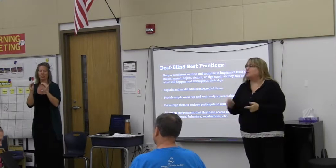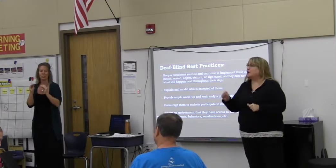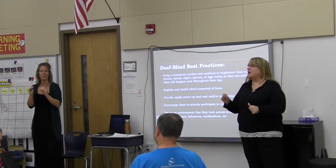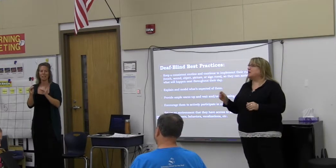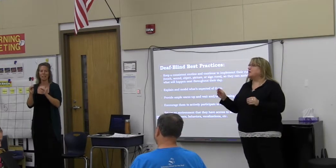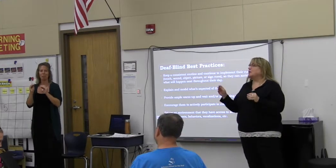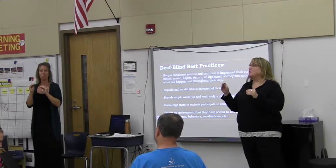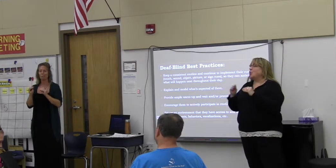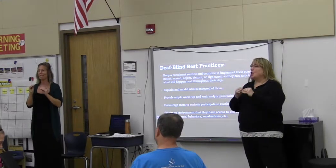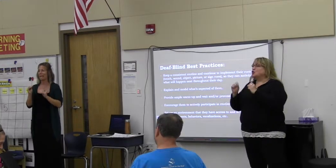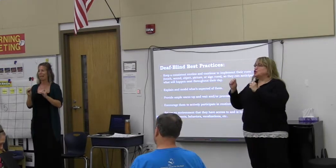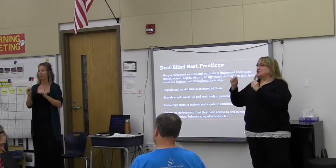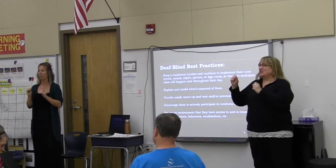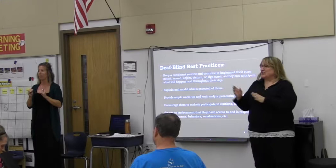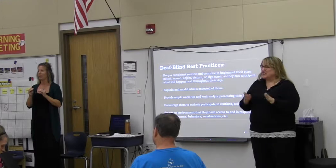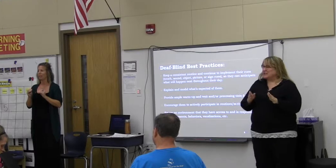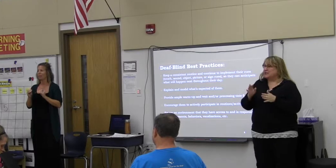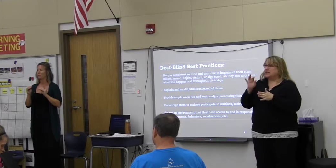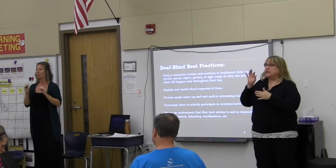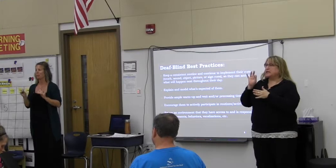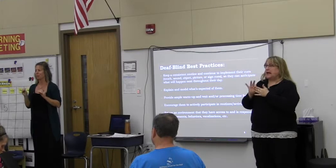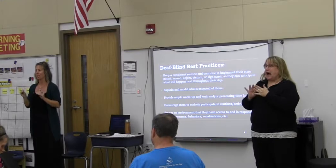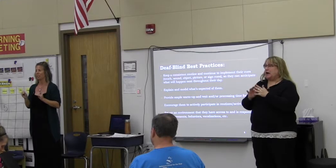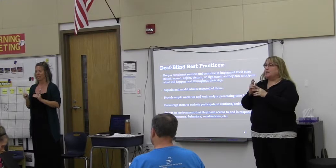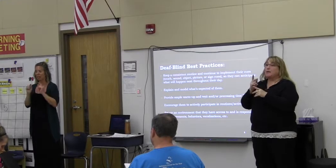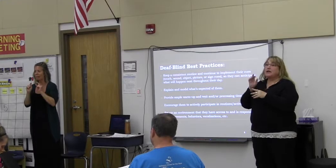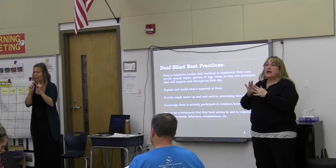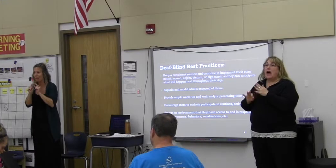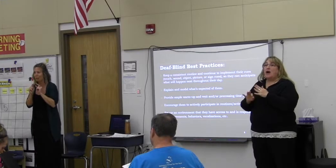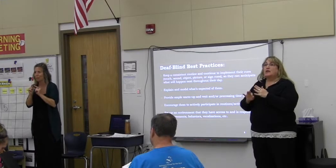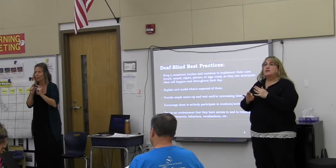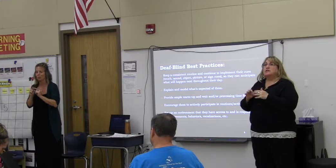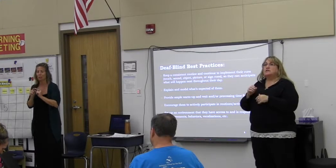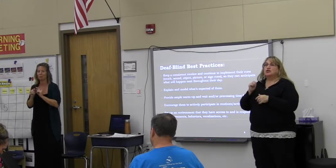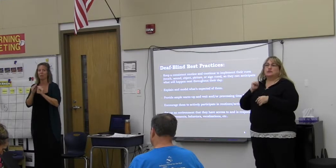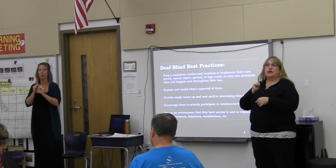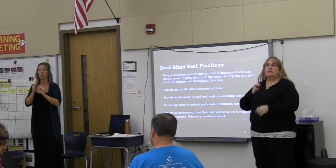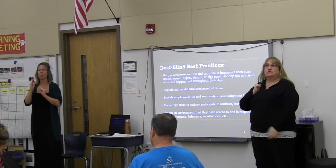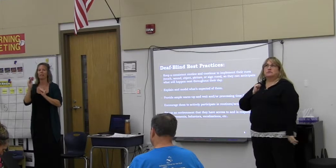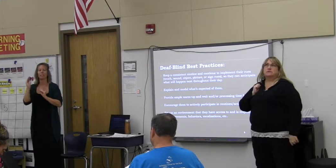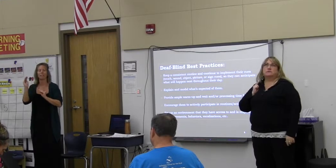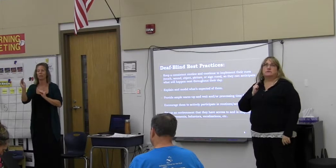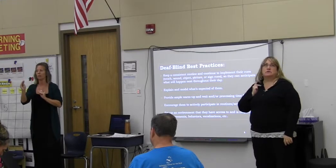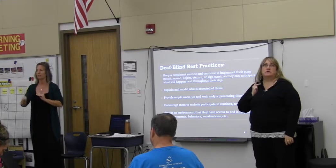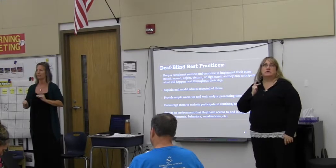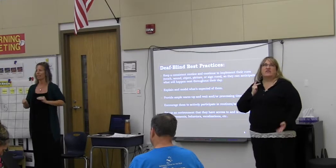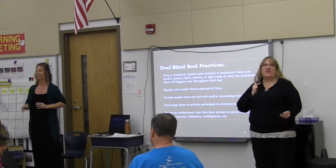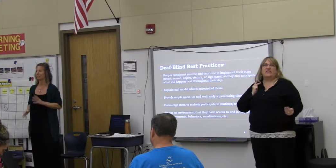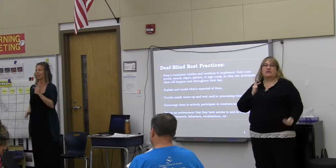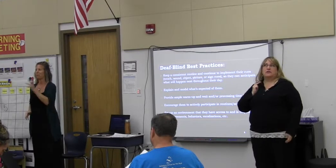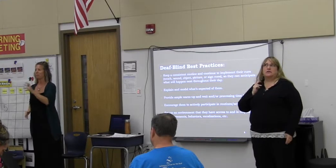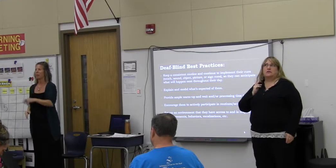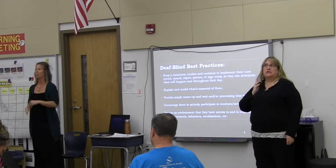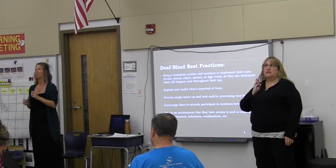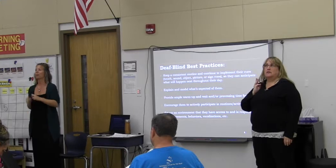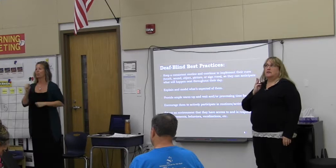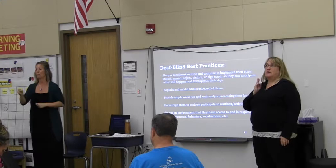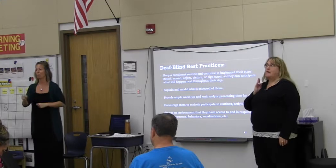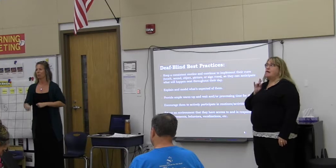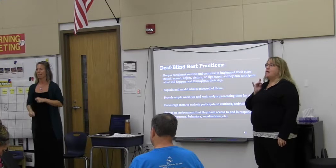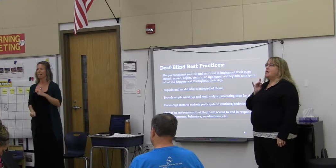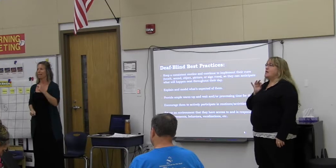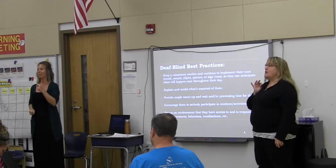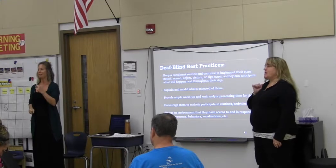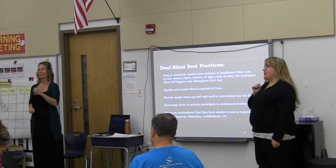just be strategic and really count, even up to 15, count it out loud to yourself and wait at least 15 seconds for them before you